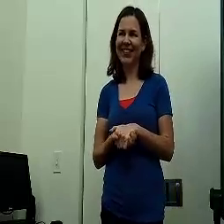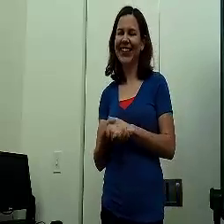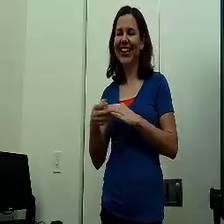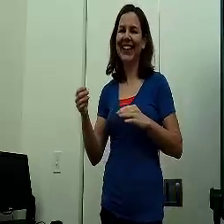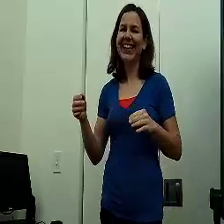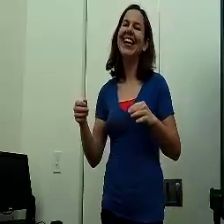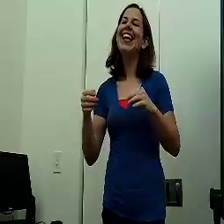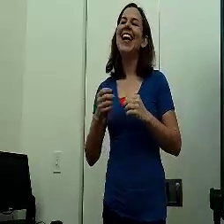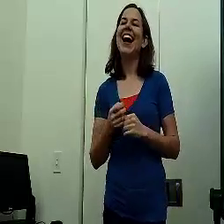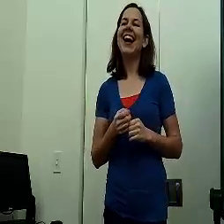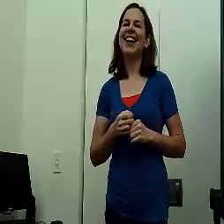week anything.